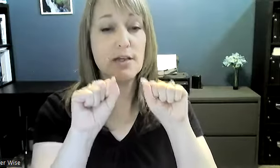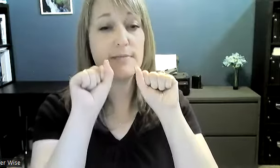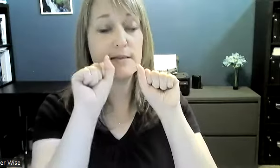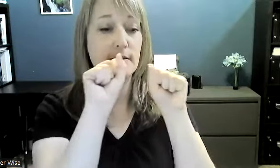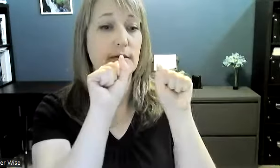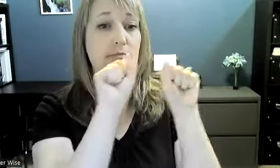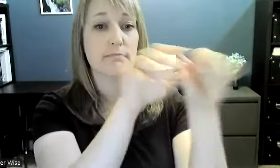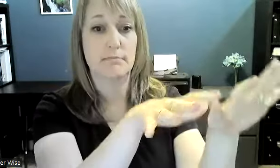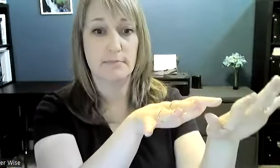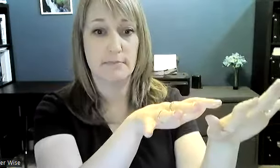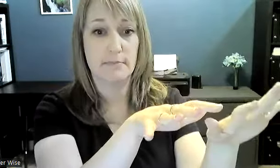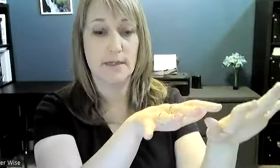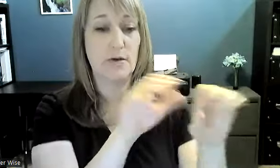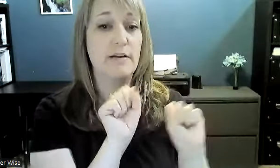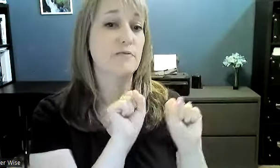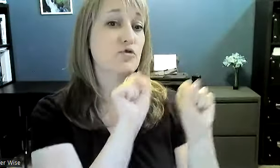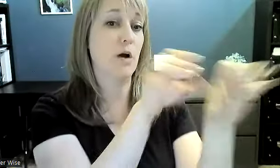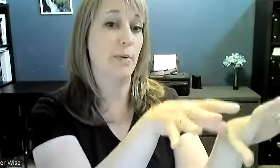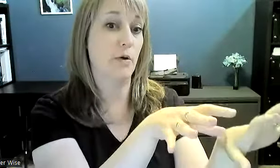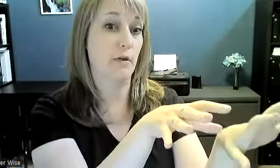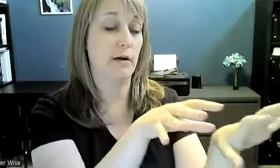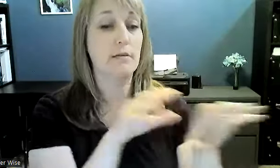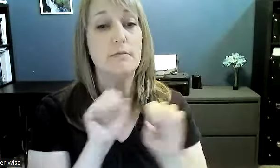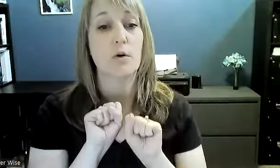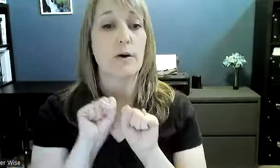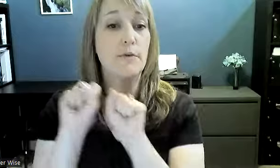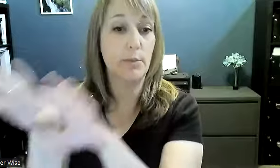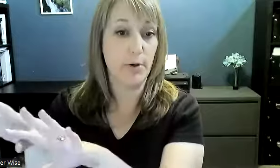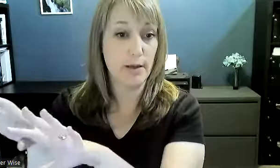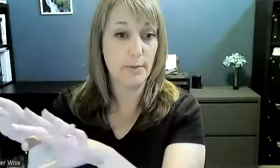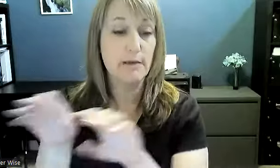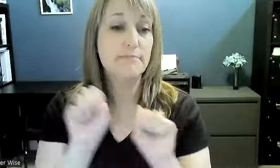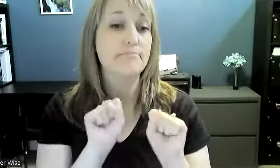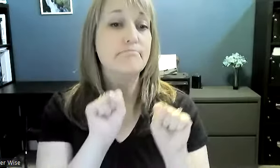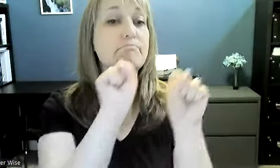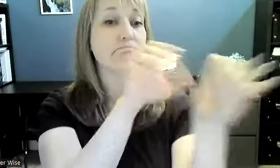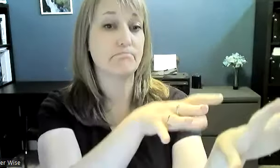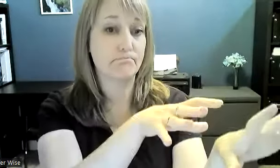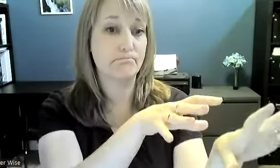shapes, and you kind of drop it over there or wherever you're putting it away.